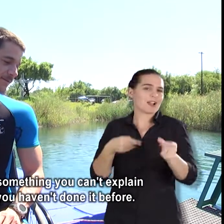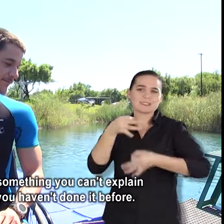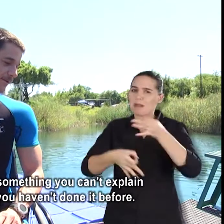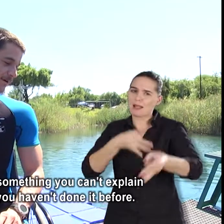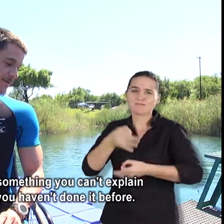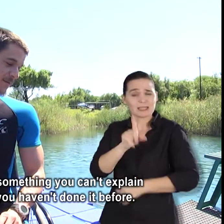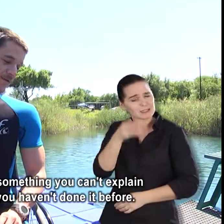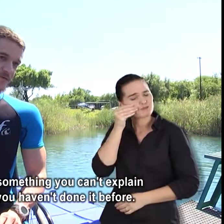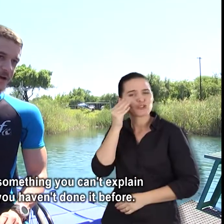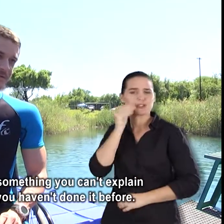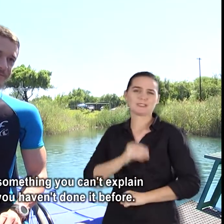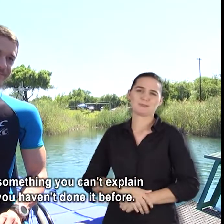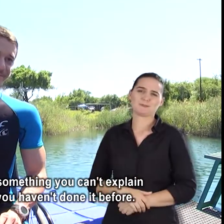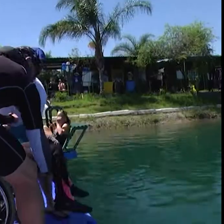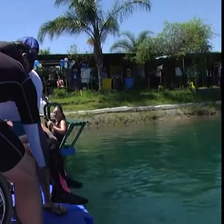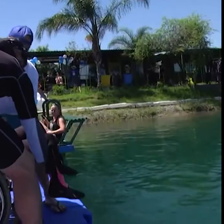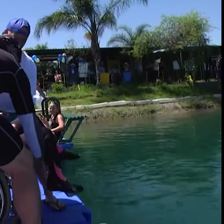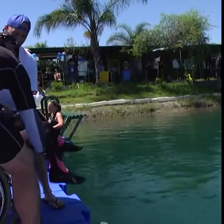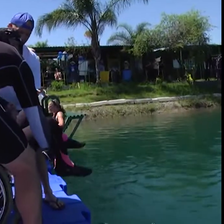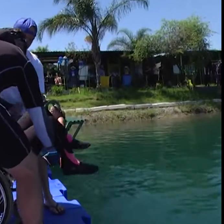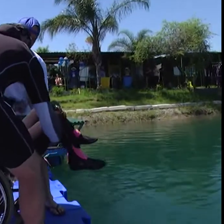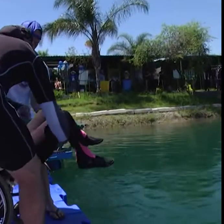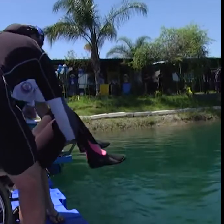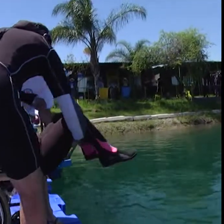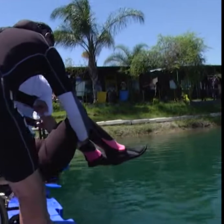can't explain before you've done it.